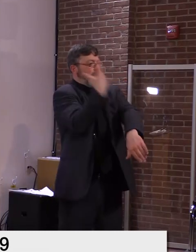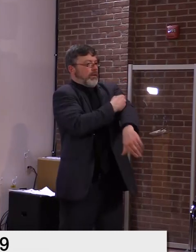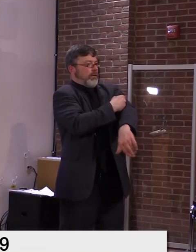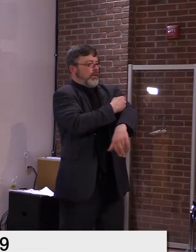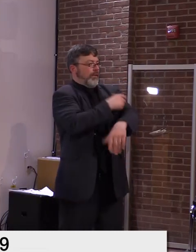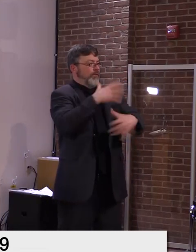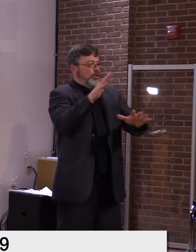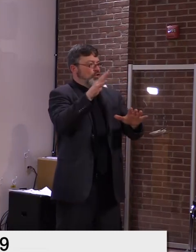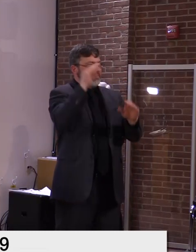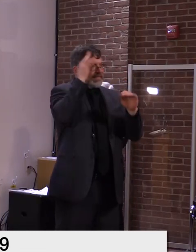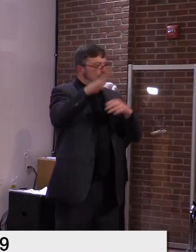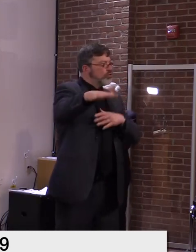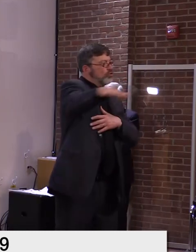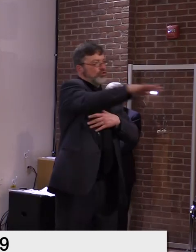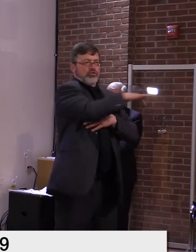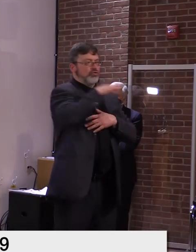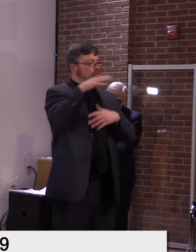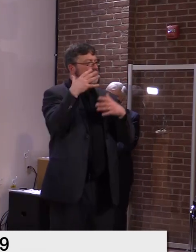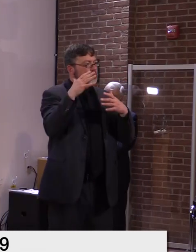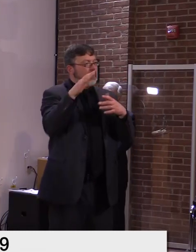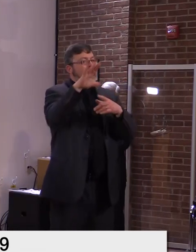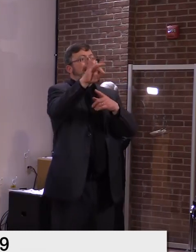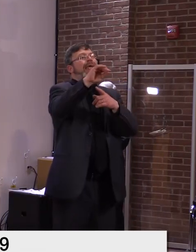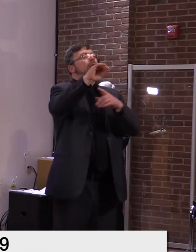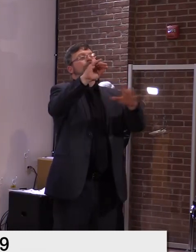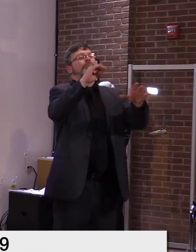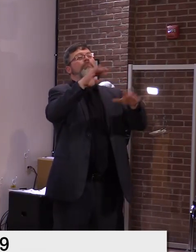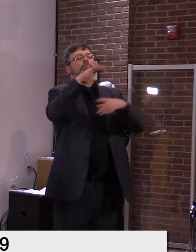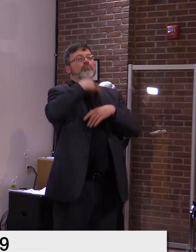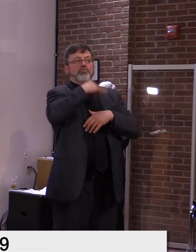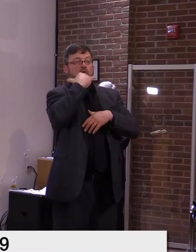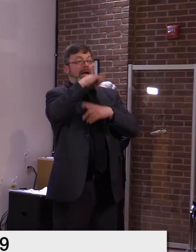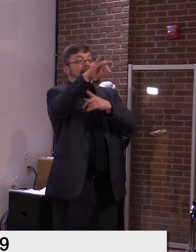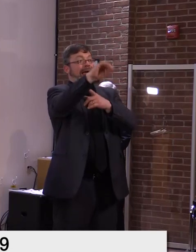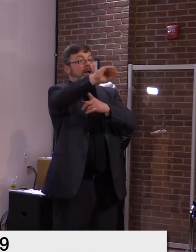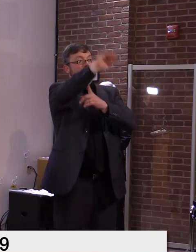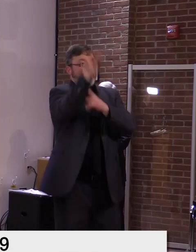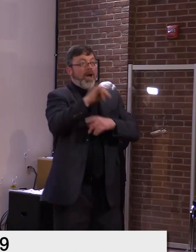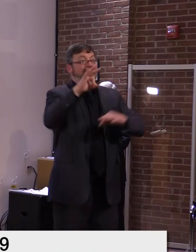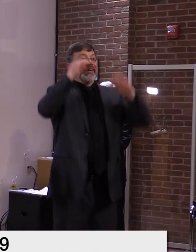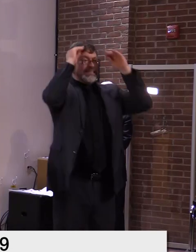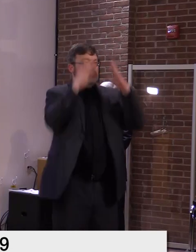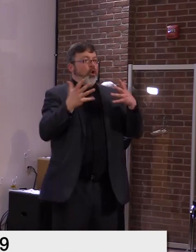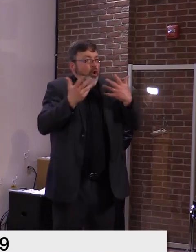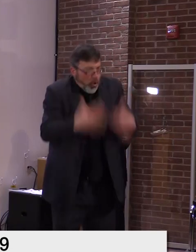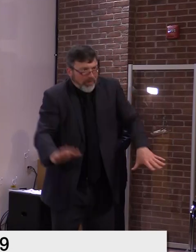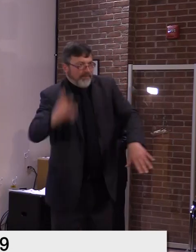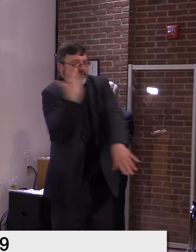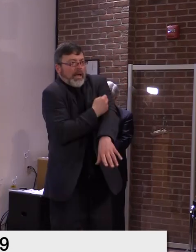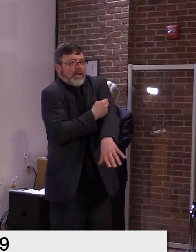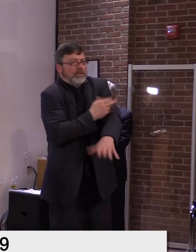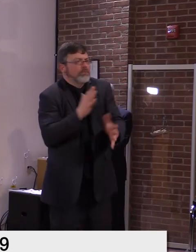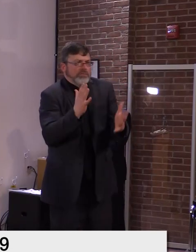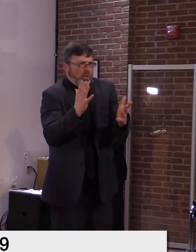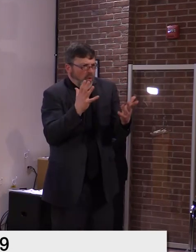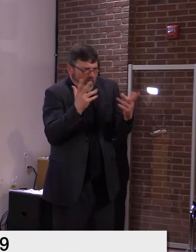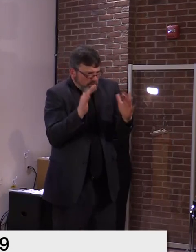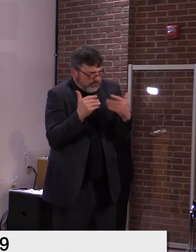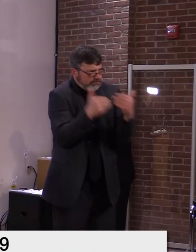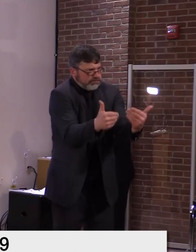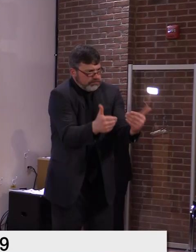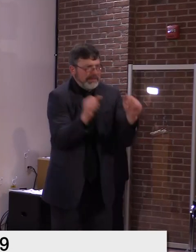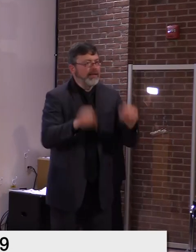us. But I, again, would ask them the same, the districts and school boards. We heard from Ed up in Newport